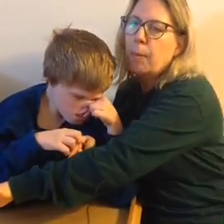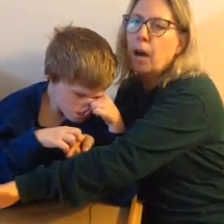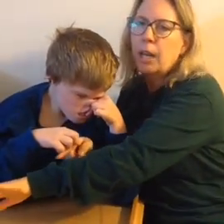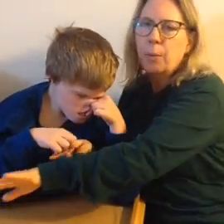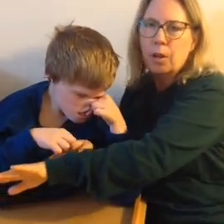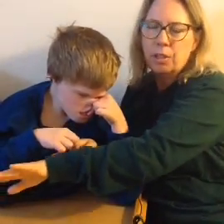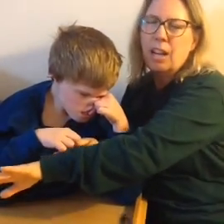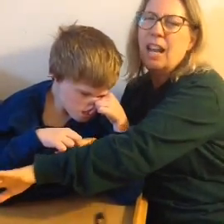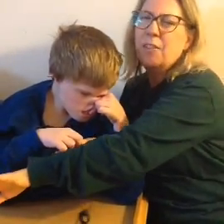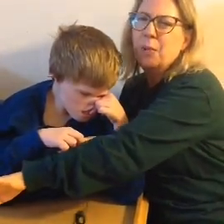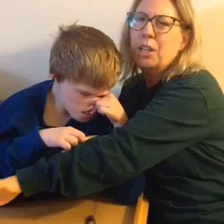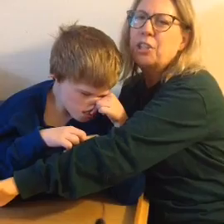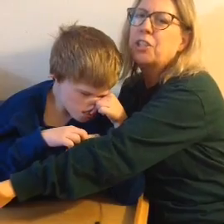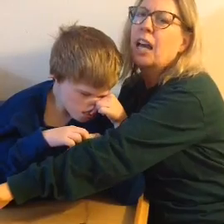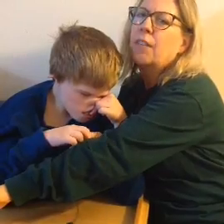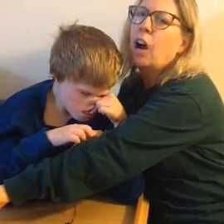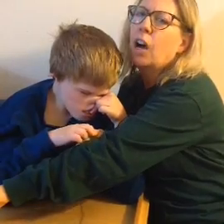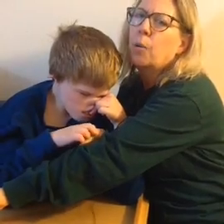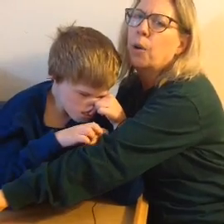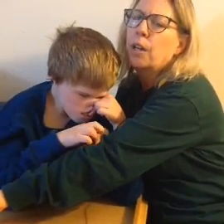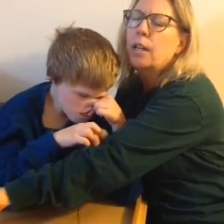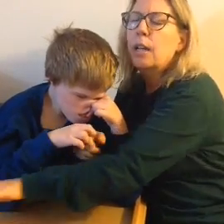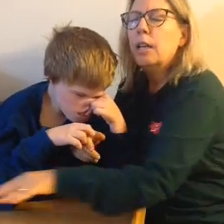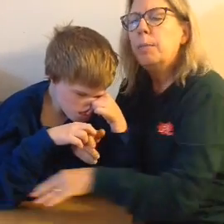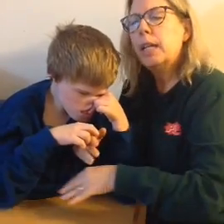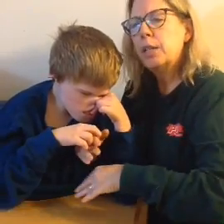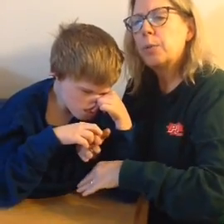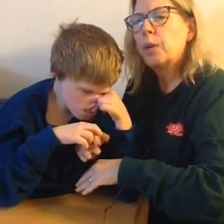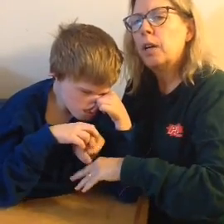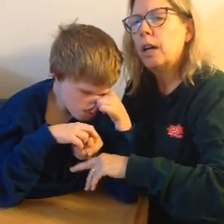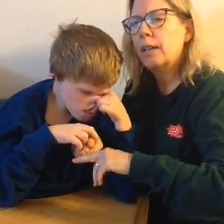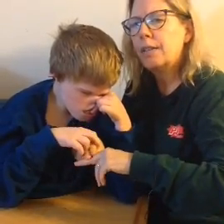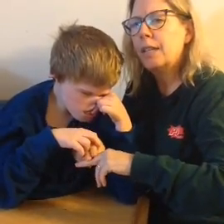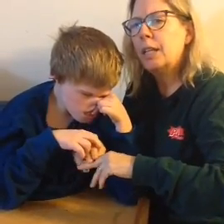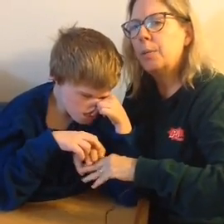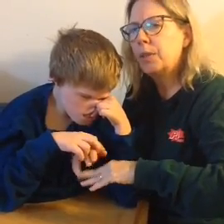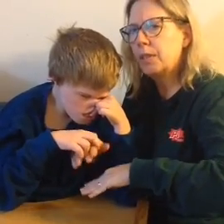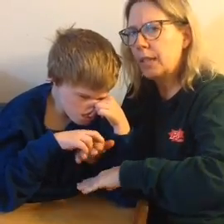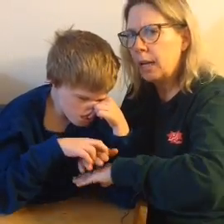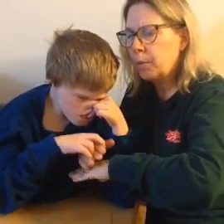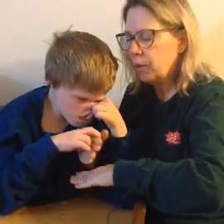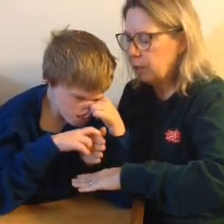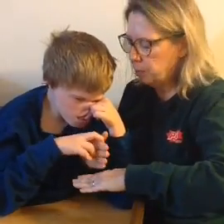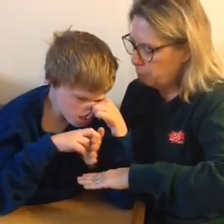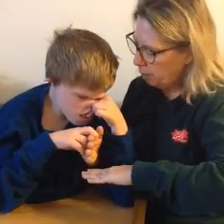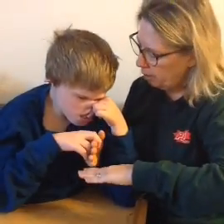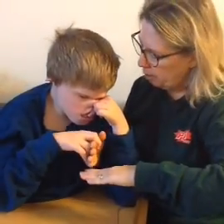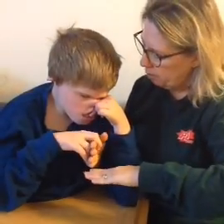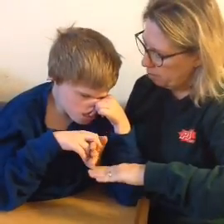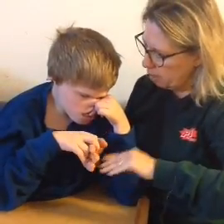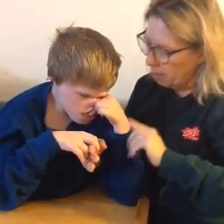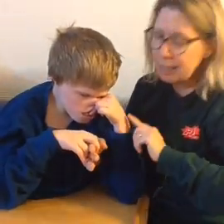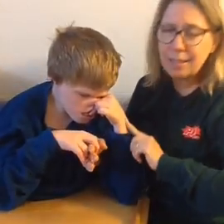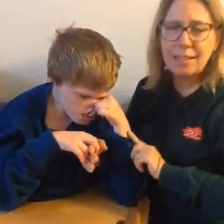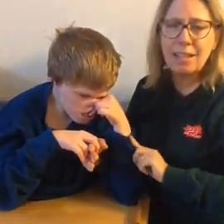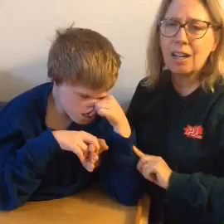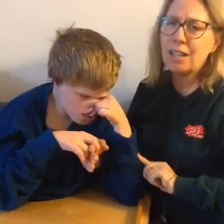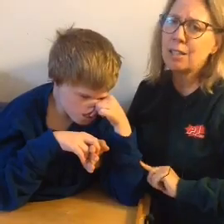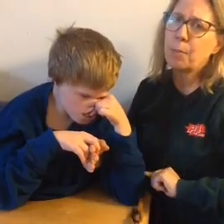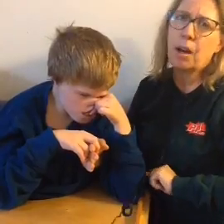body where I'd have to reach, it's kind of awkward. Because we're sitting with this table in between us, I just did it on his body.